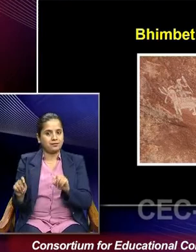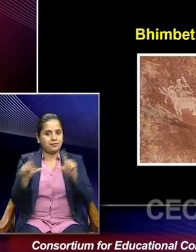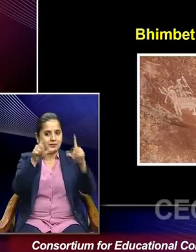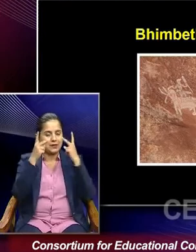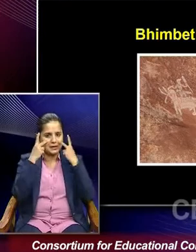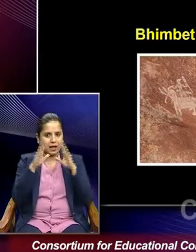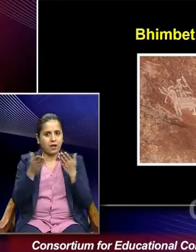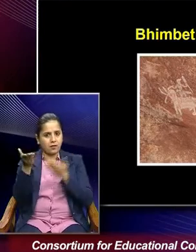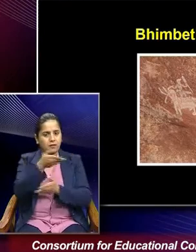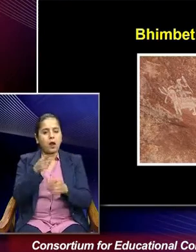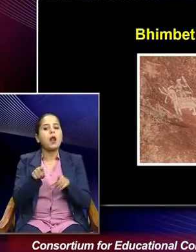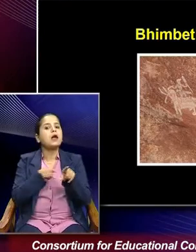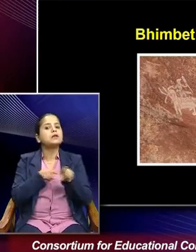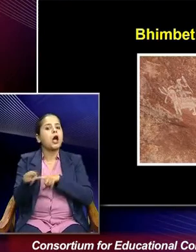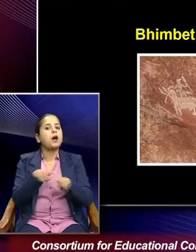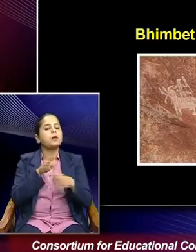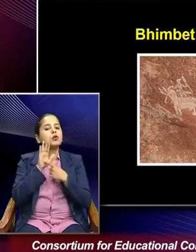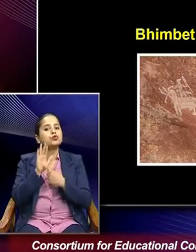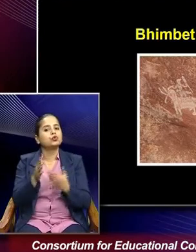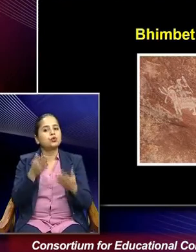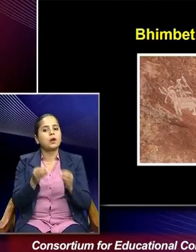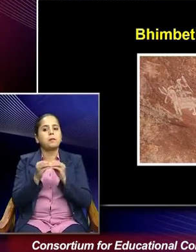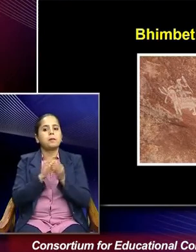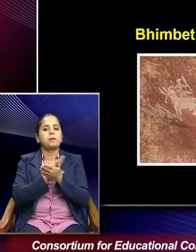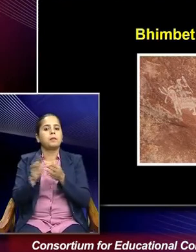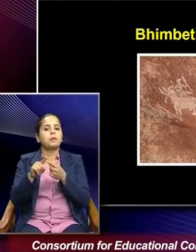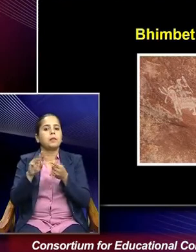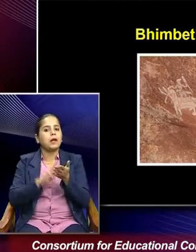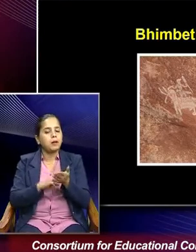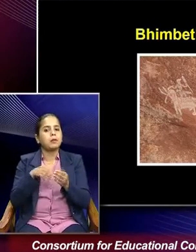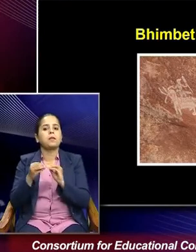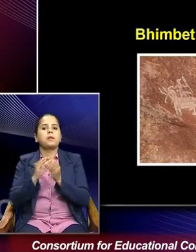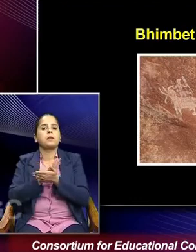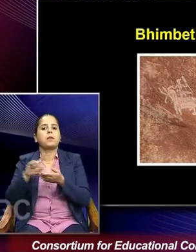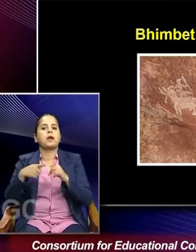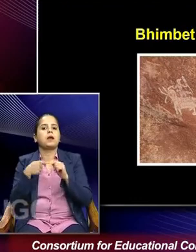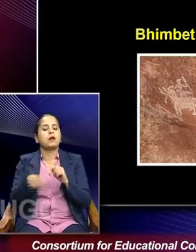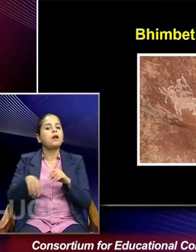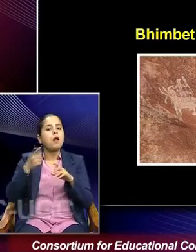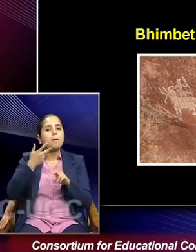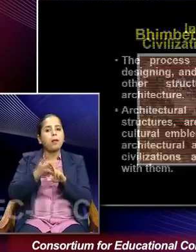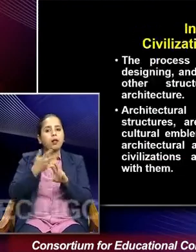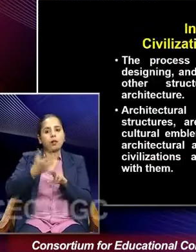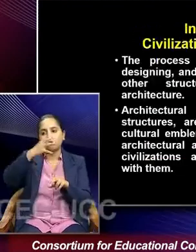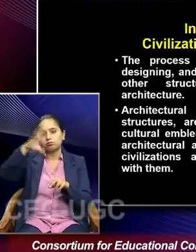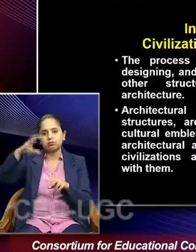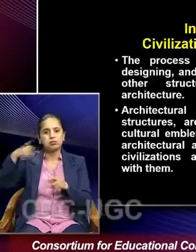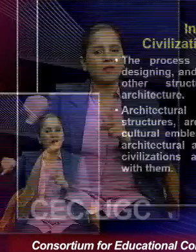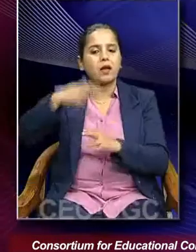screen, this is an example of Bhimbetka rock art.